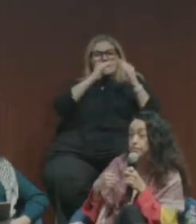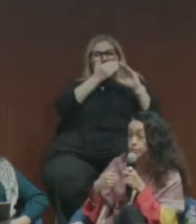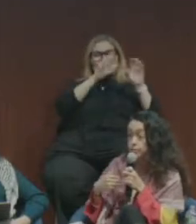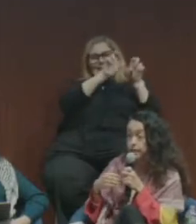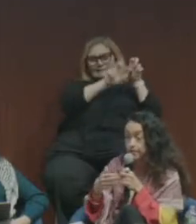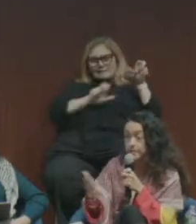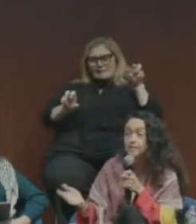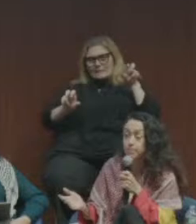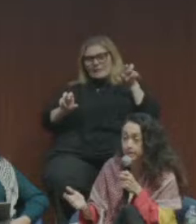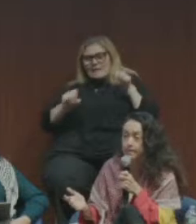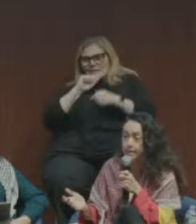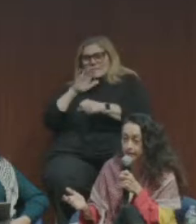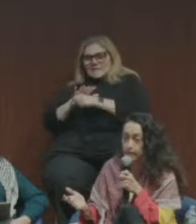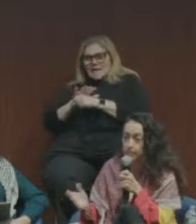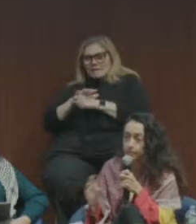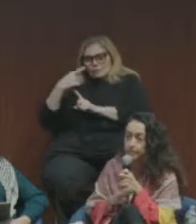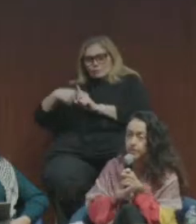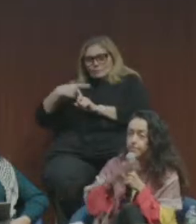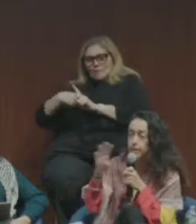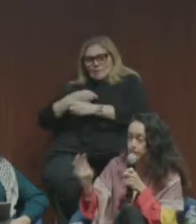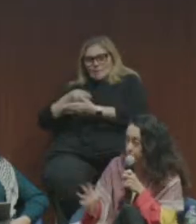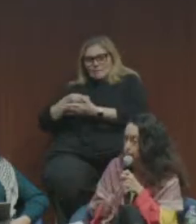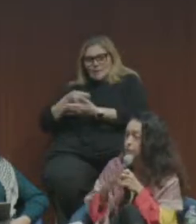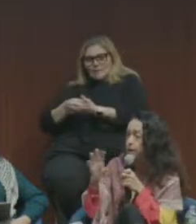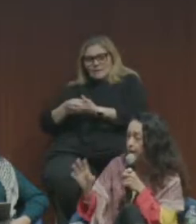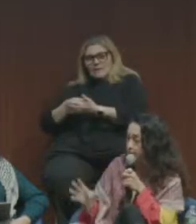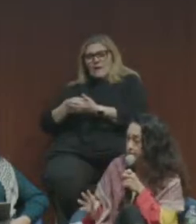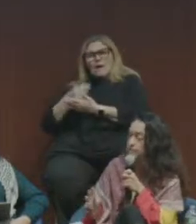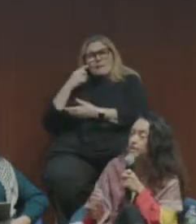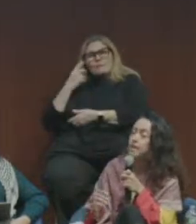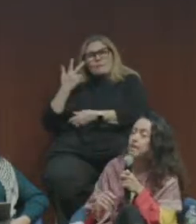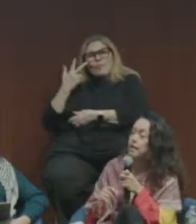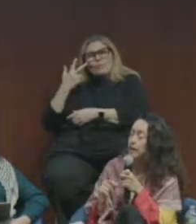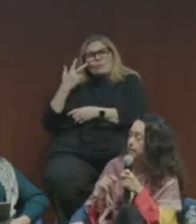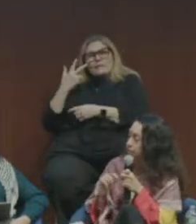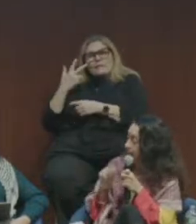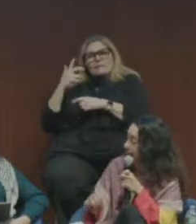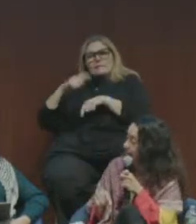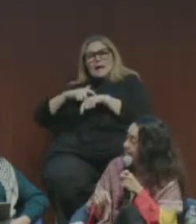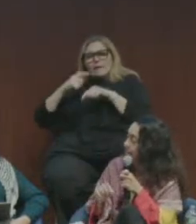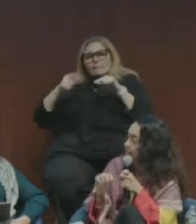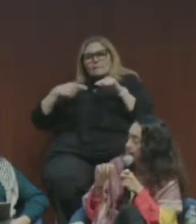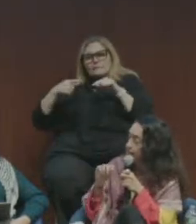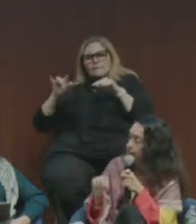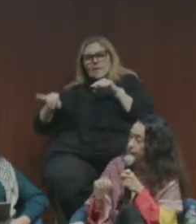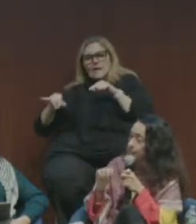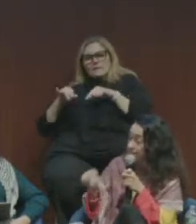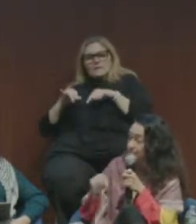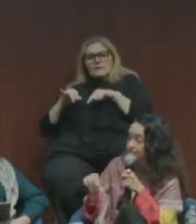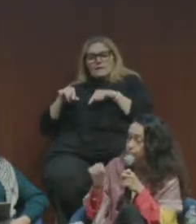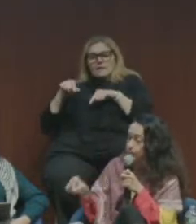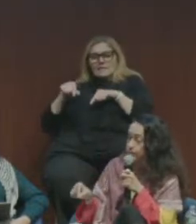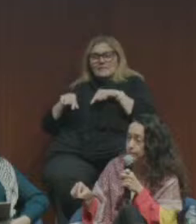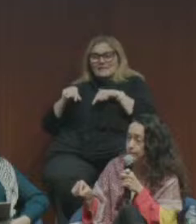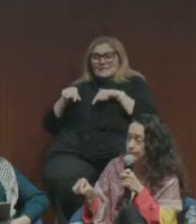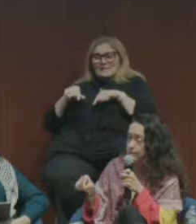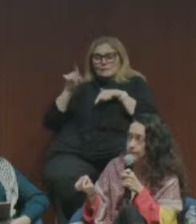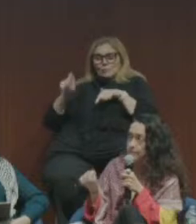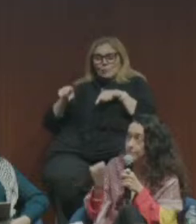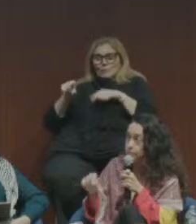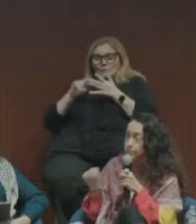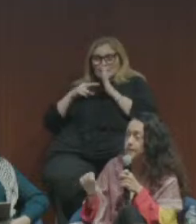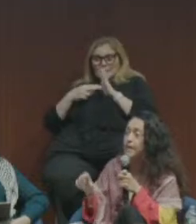give to guaranteed monthly income. We've done maybe 3 rounds of that, of this is what we